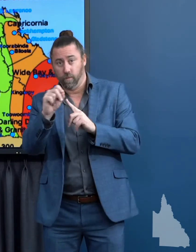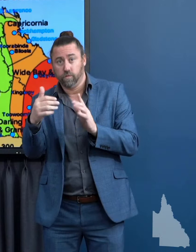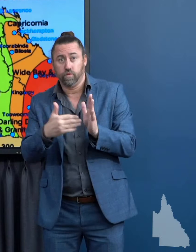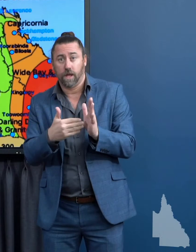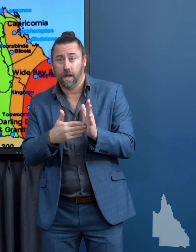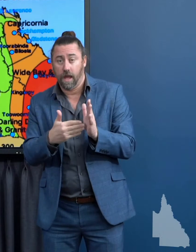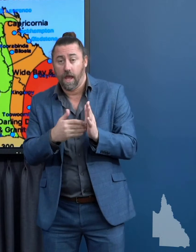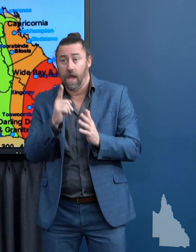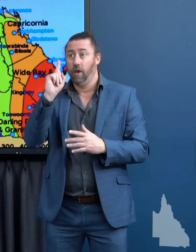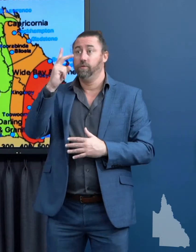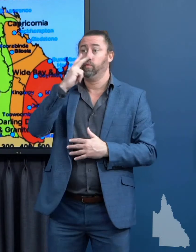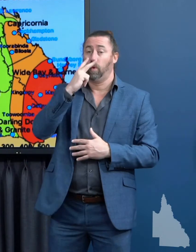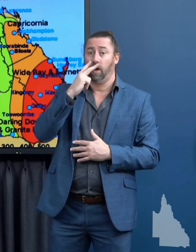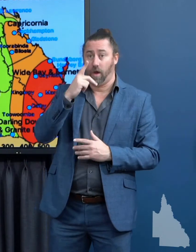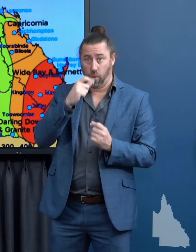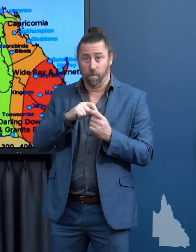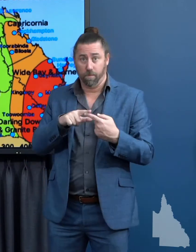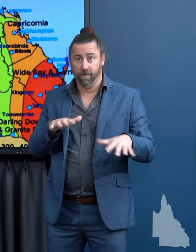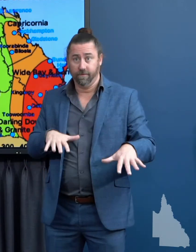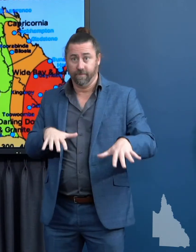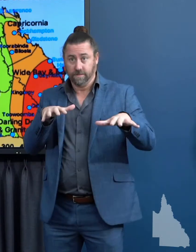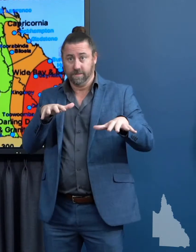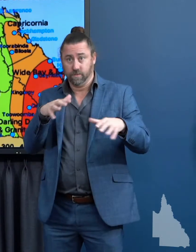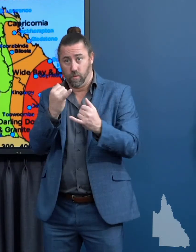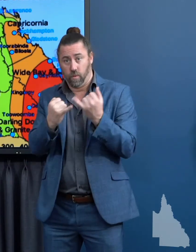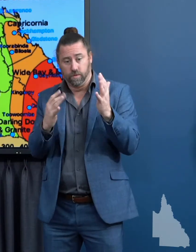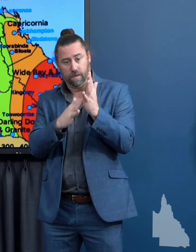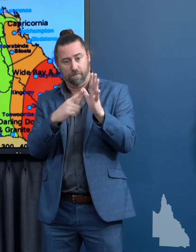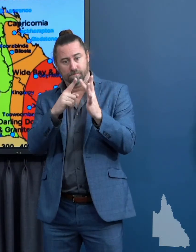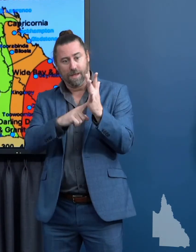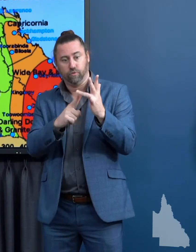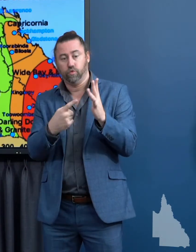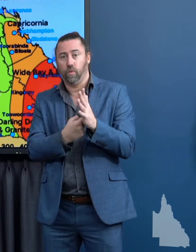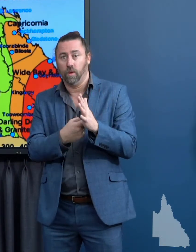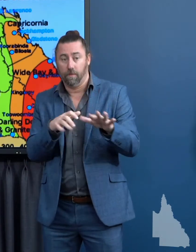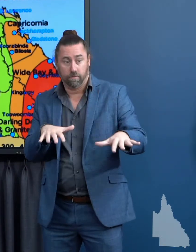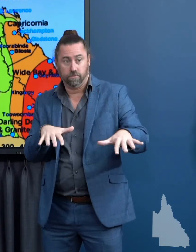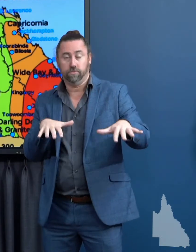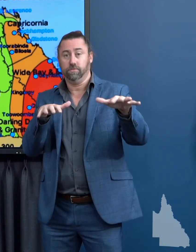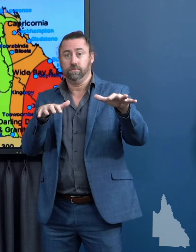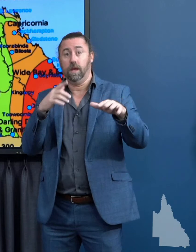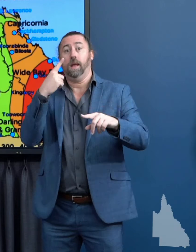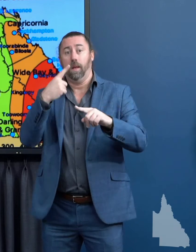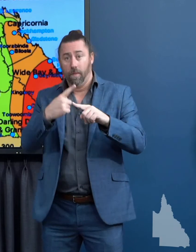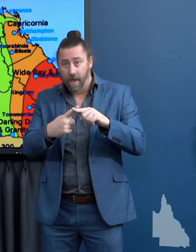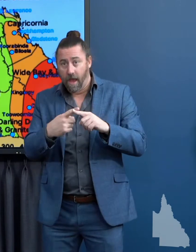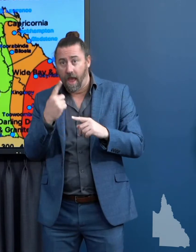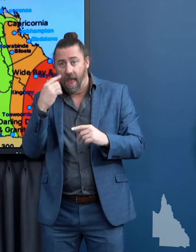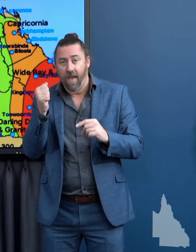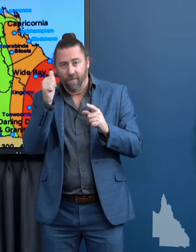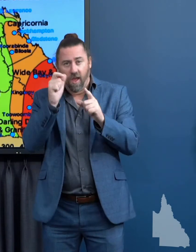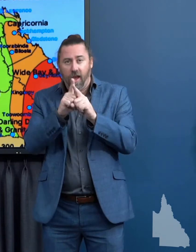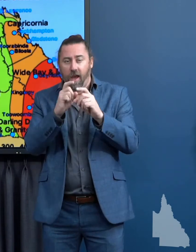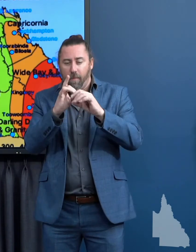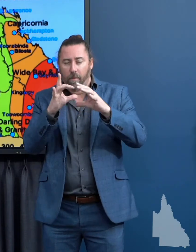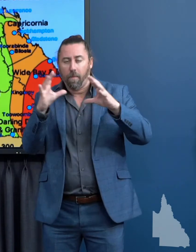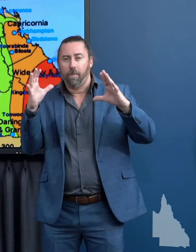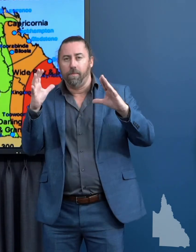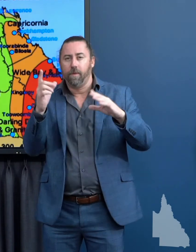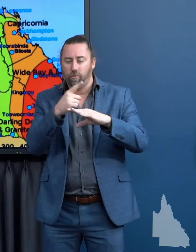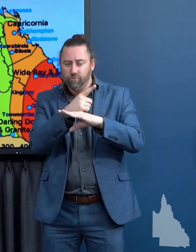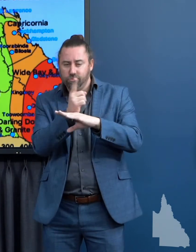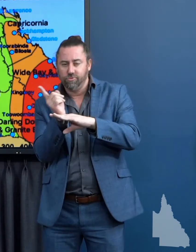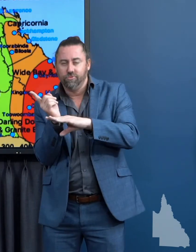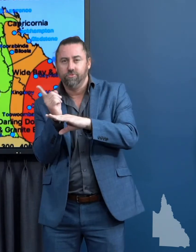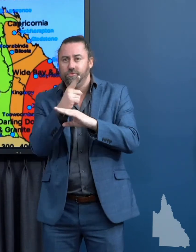flooding this evening. It's also important to note that on the radar currently we are seeing more showers and storms push into